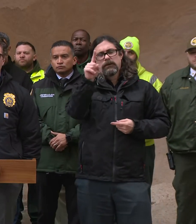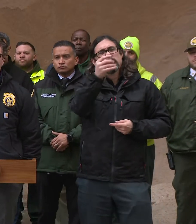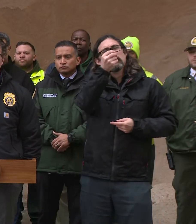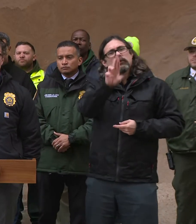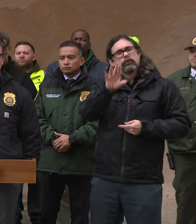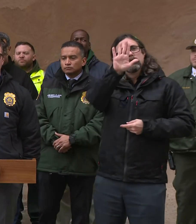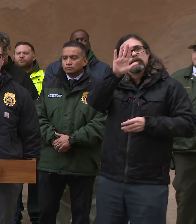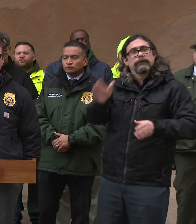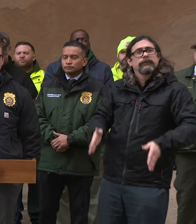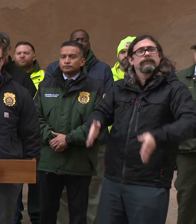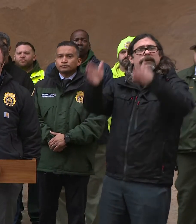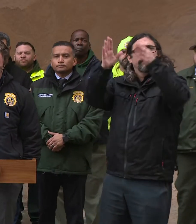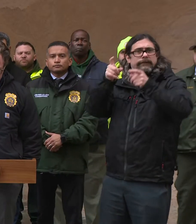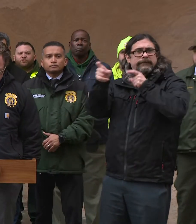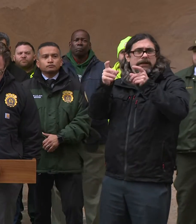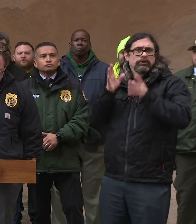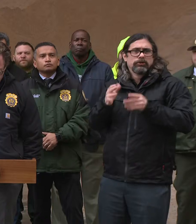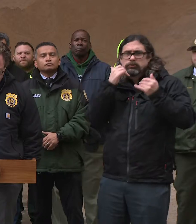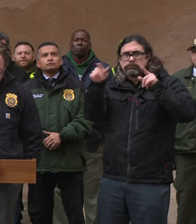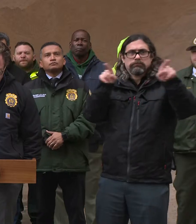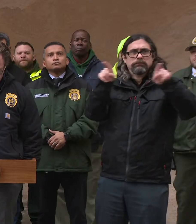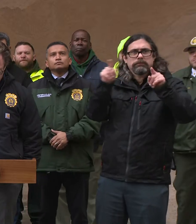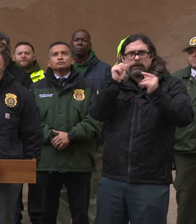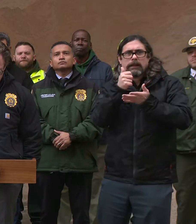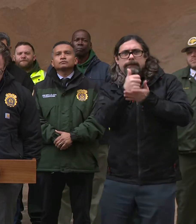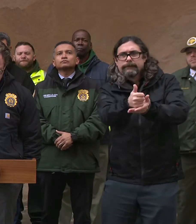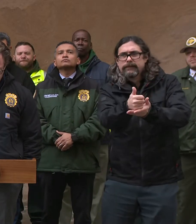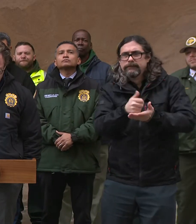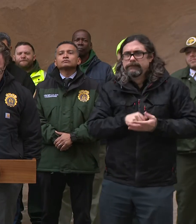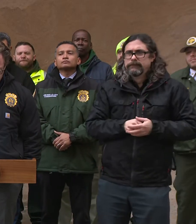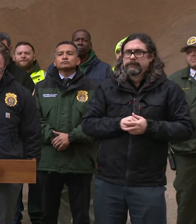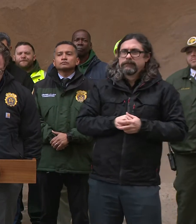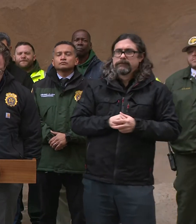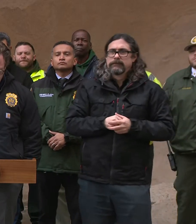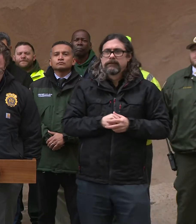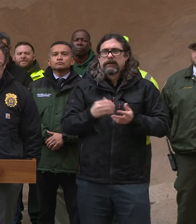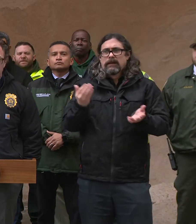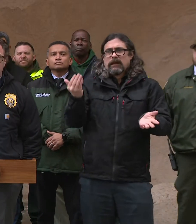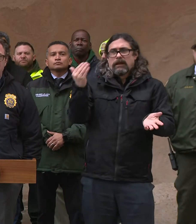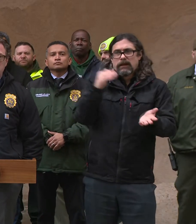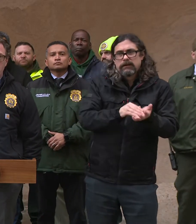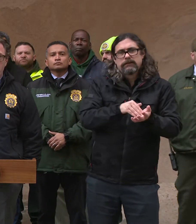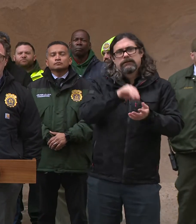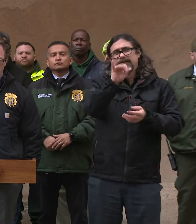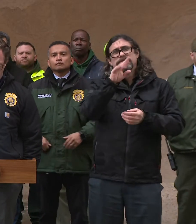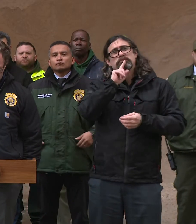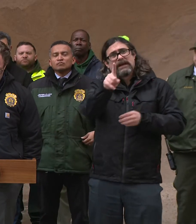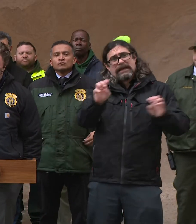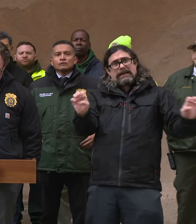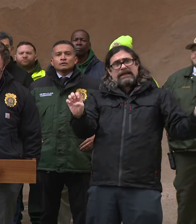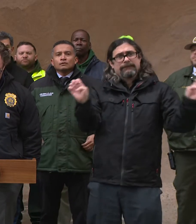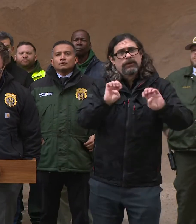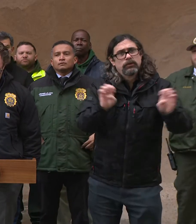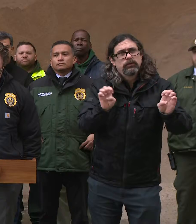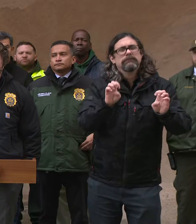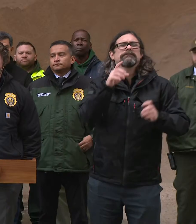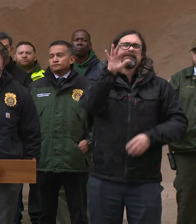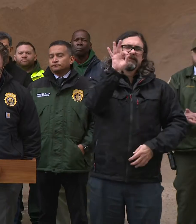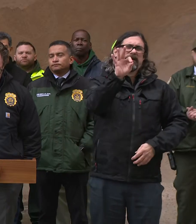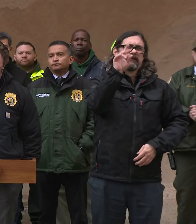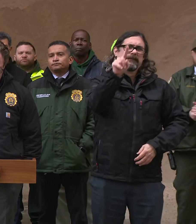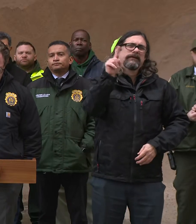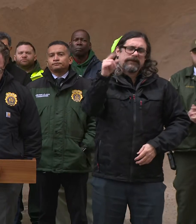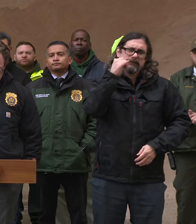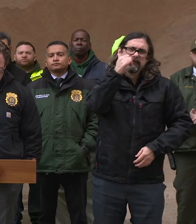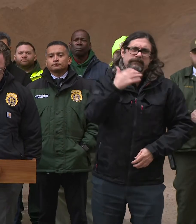It's available in 14 languages, including American Sign Language. So as you can see, the city is prepared. We urge all New Yorkers to also do